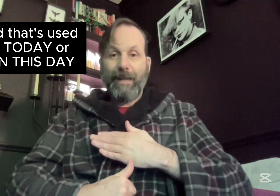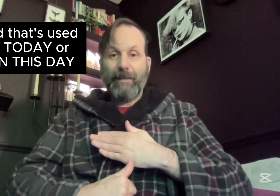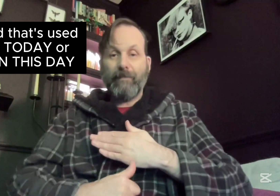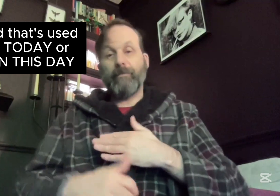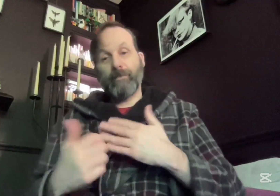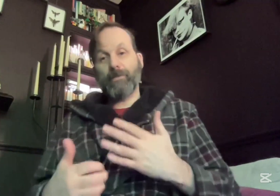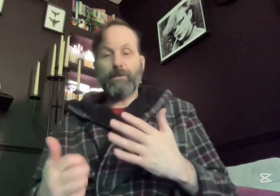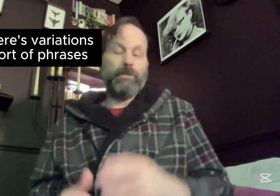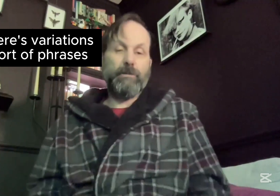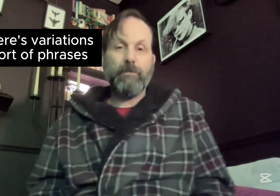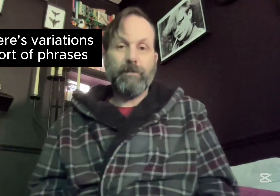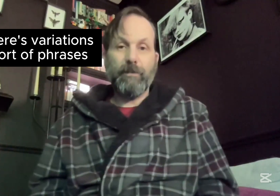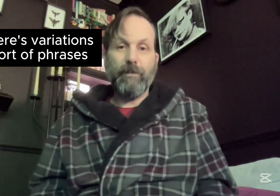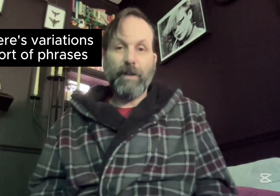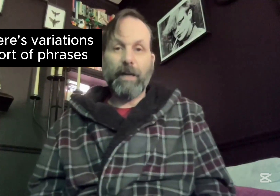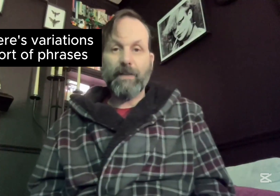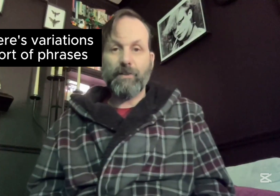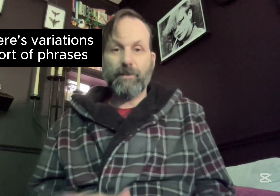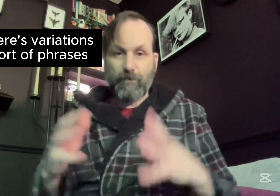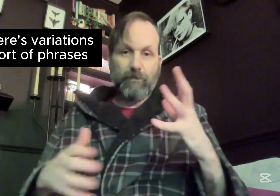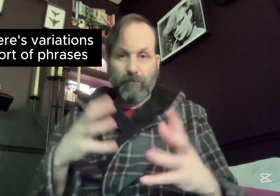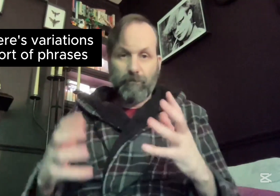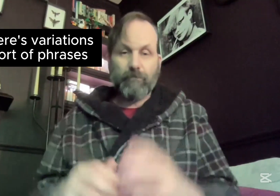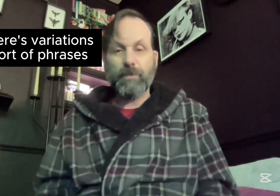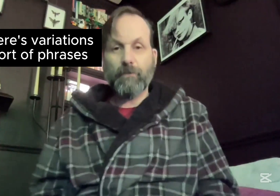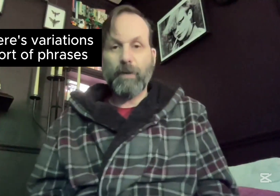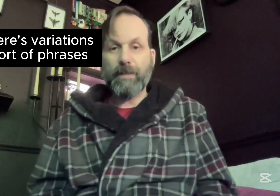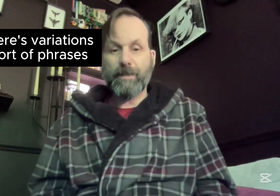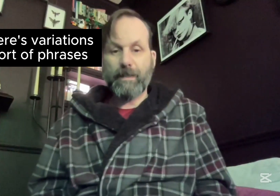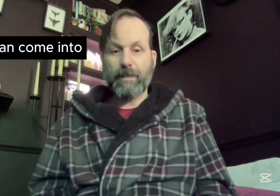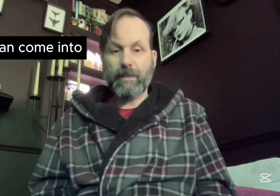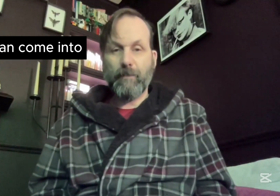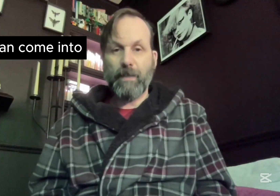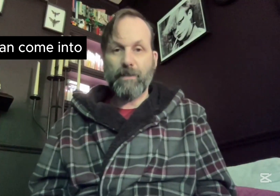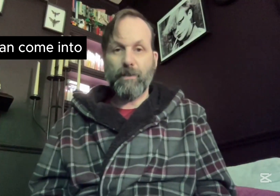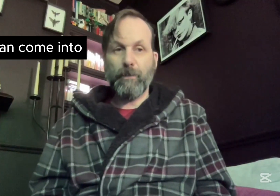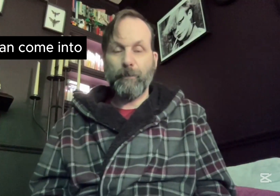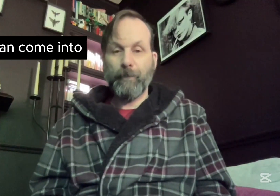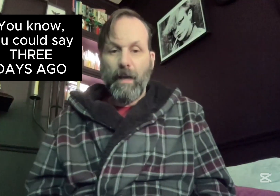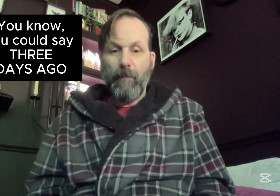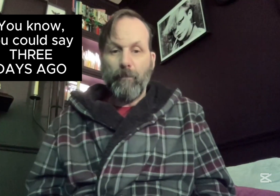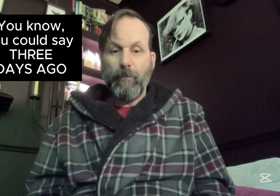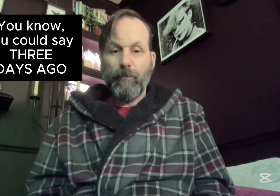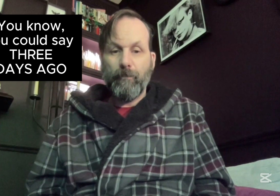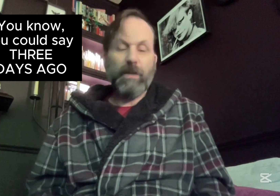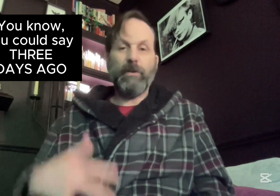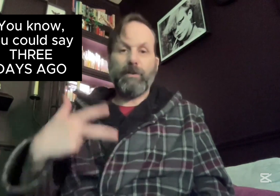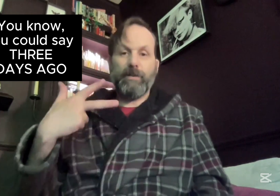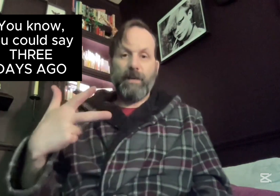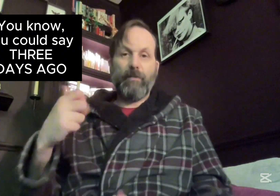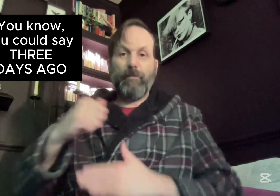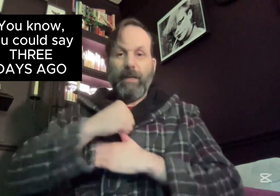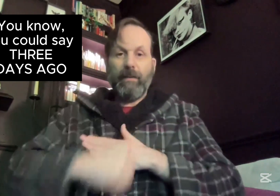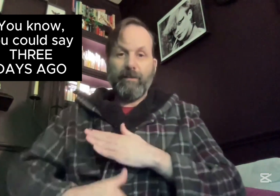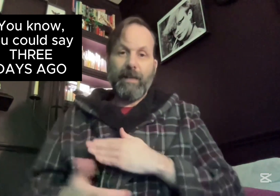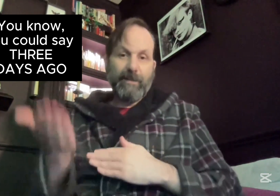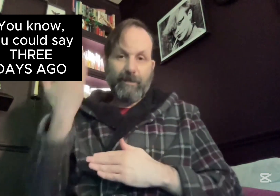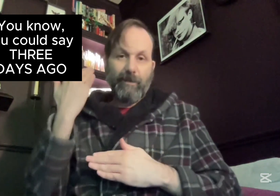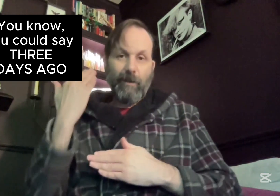day. So there's variations or sort of phrases it can come into. You could say 3 days